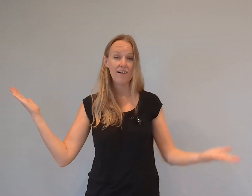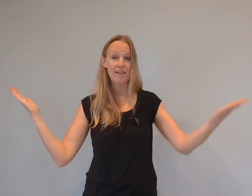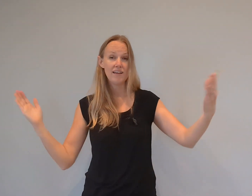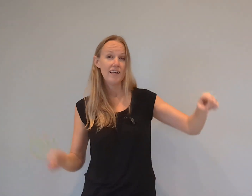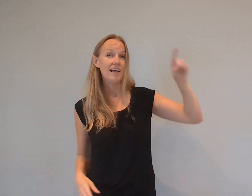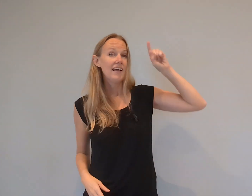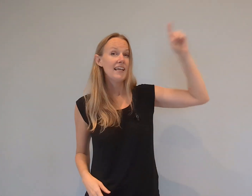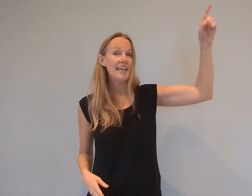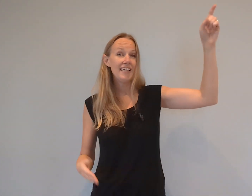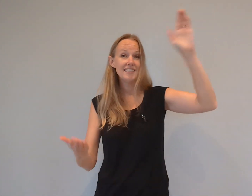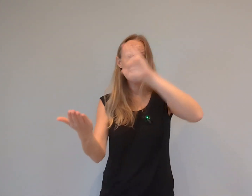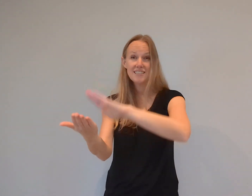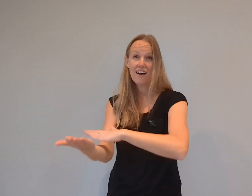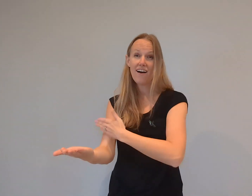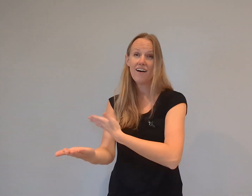Emmanuel. He is the song,